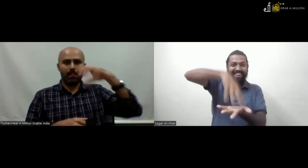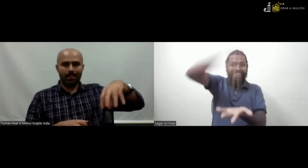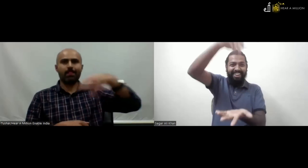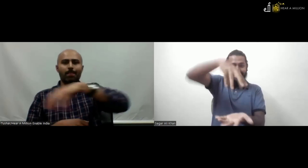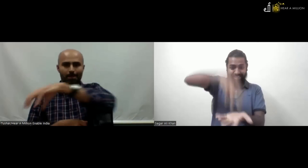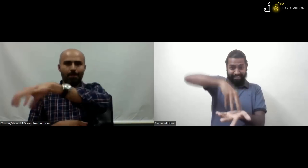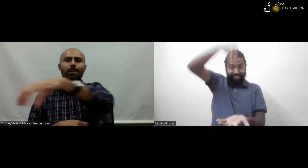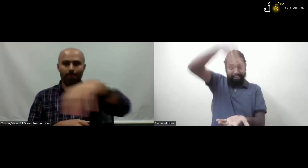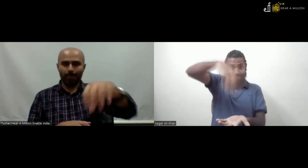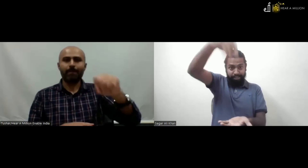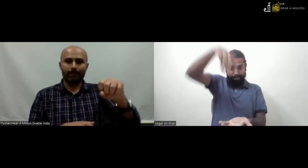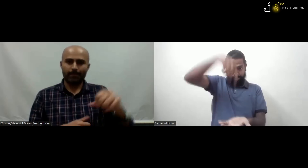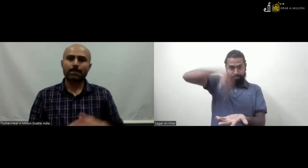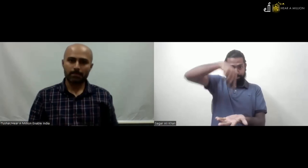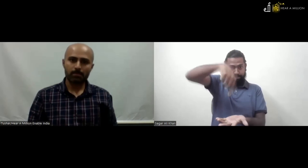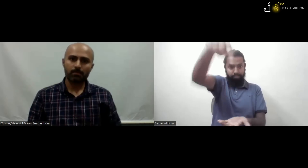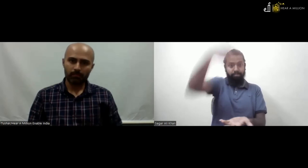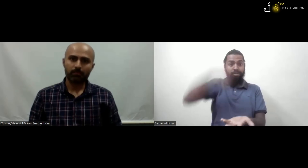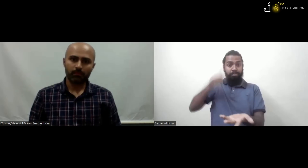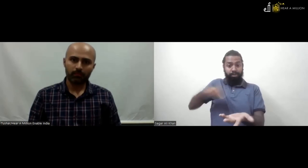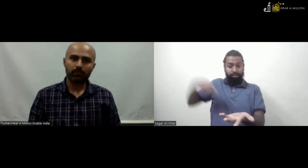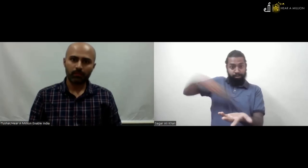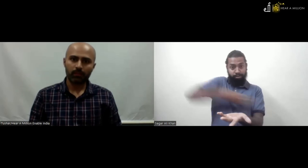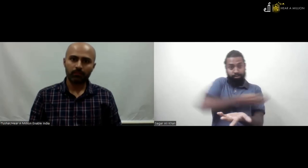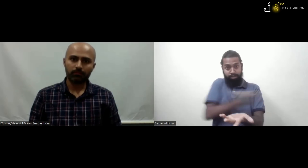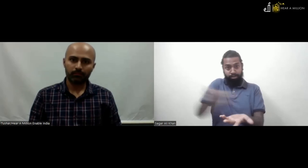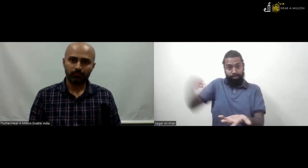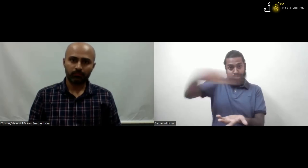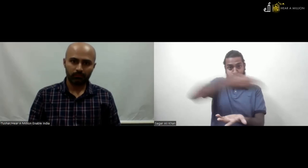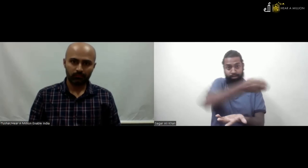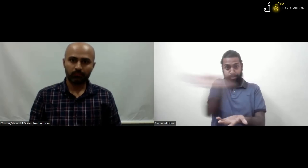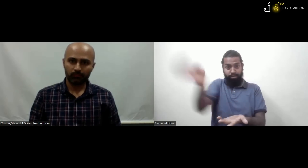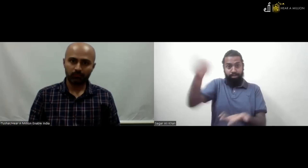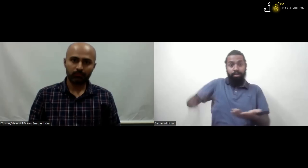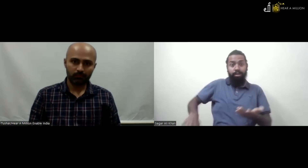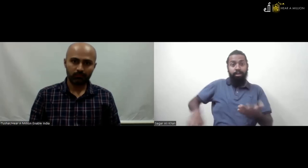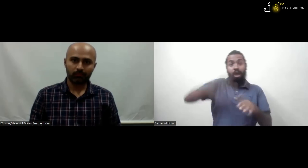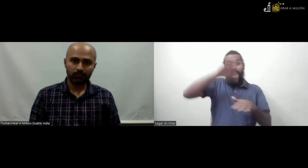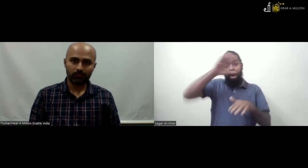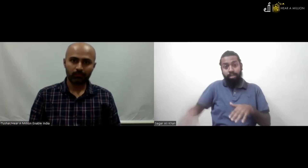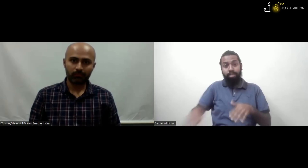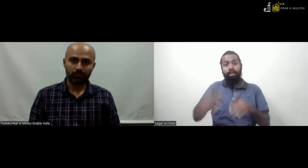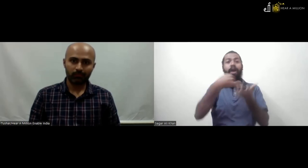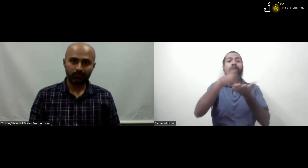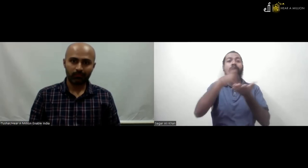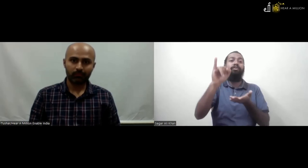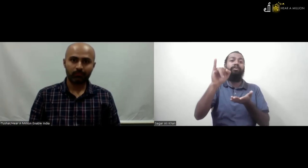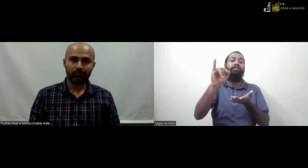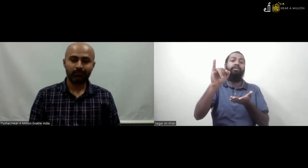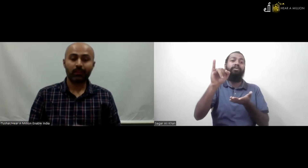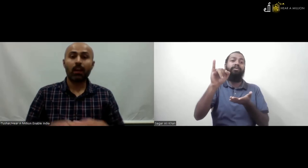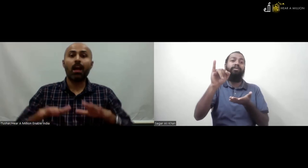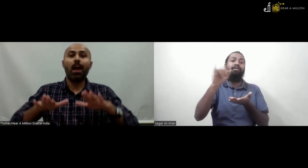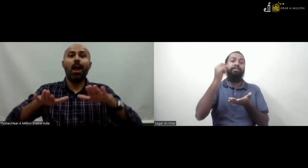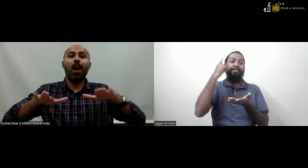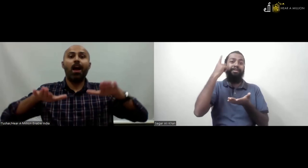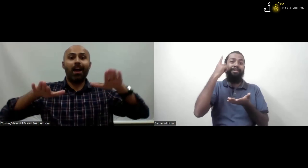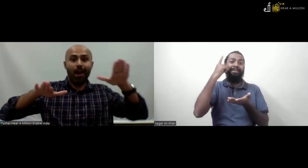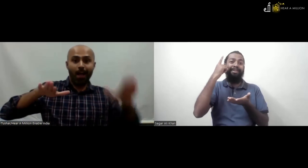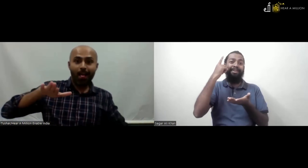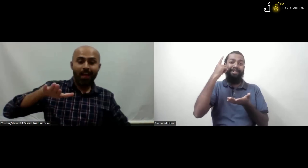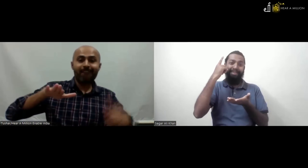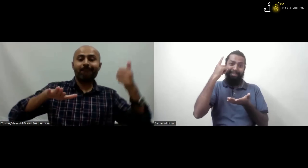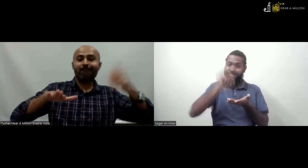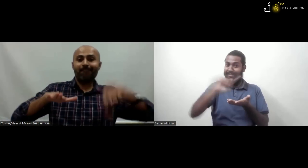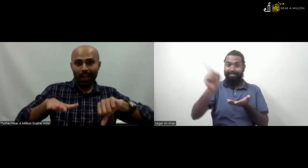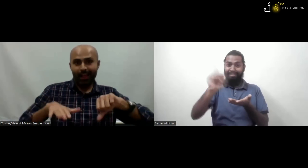testing range actually. They have these red cones on the path and you have to maneuver in between those red cones. If the red